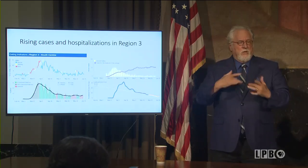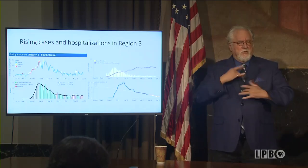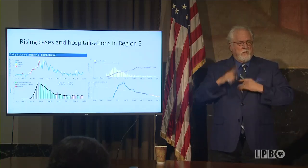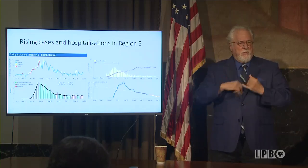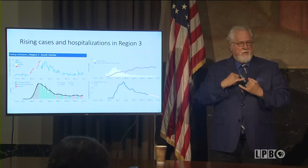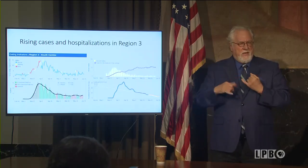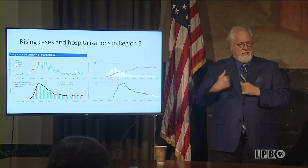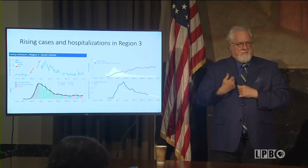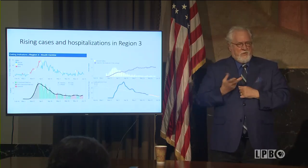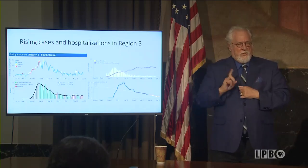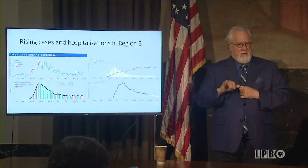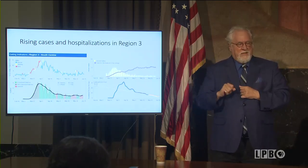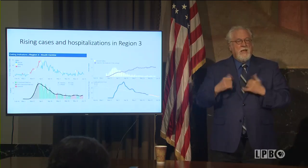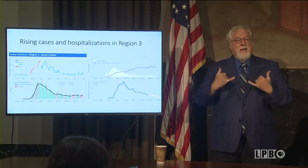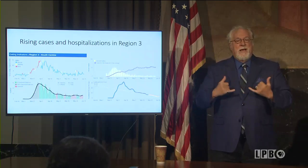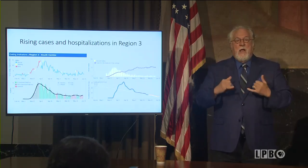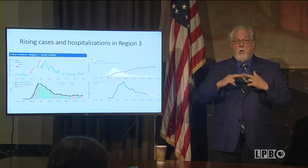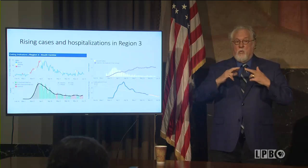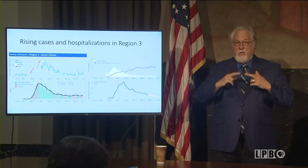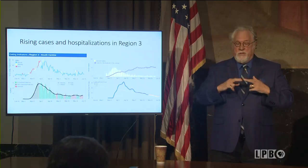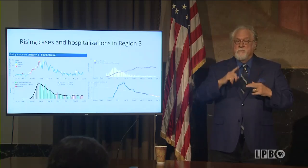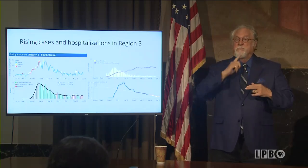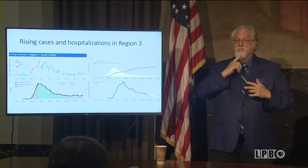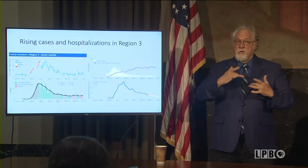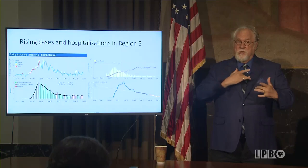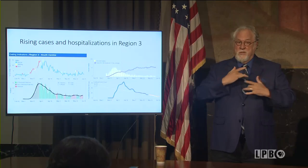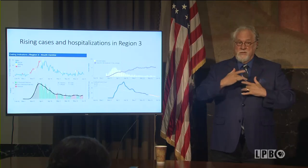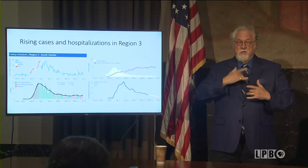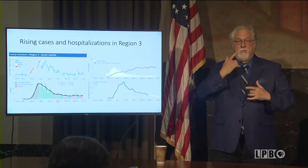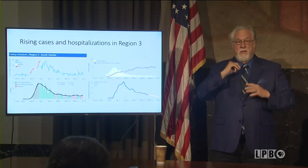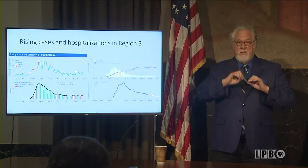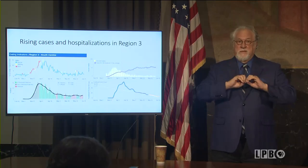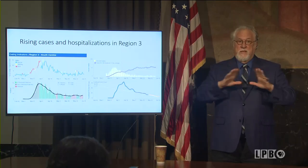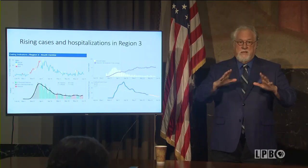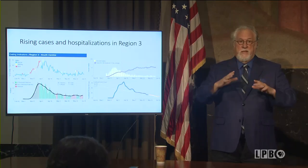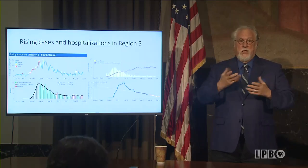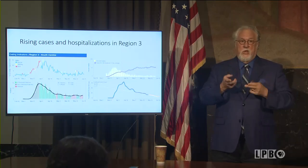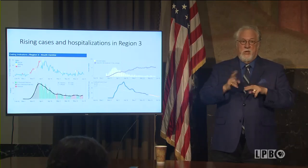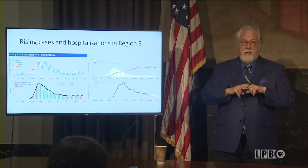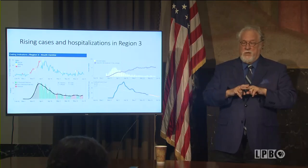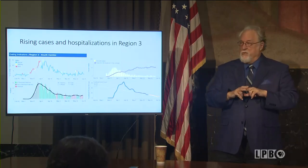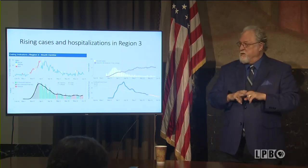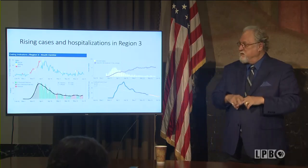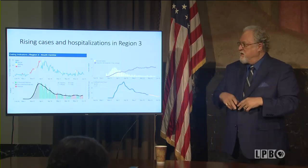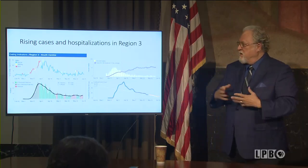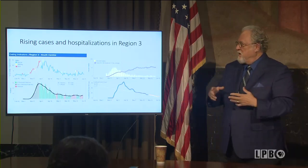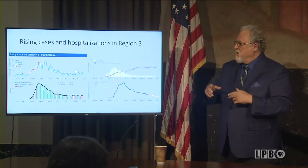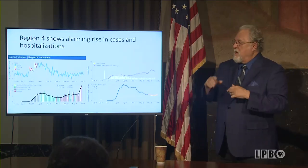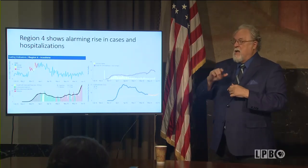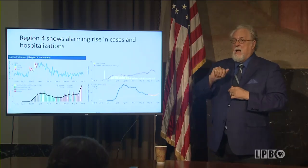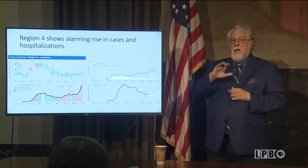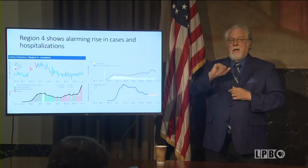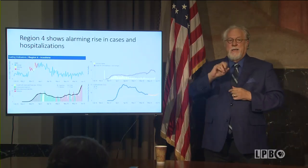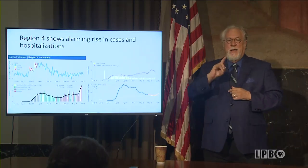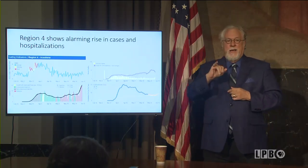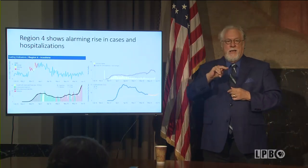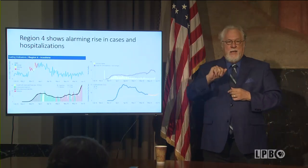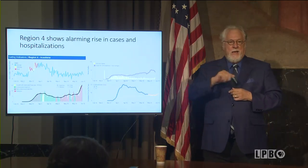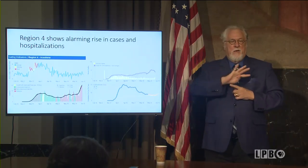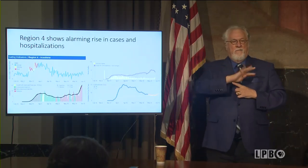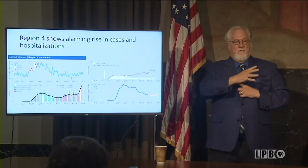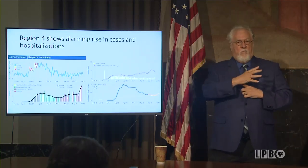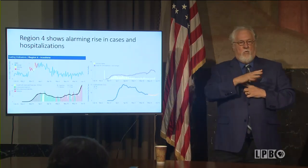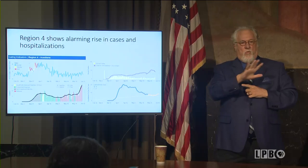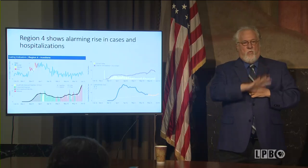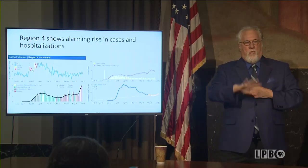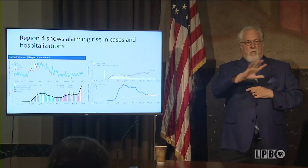The regions we're going to show you now are real concerns because here there's a clear trend of increase. So we'll start with the Acadiana region, Region 4.